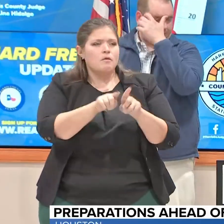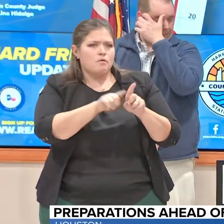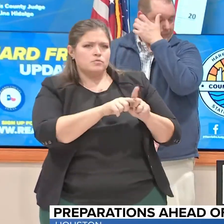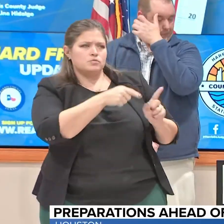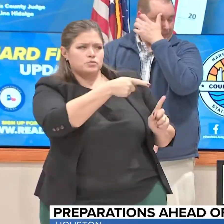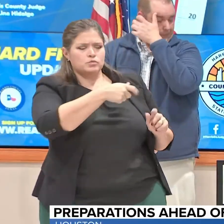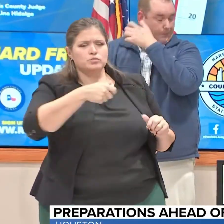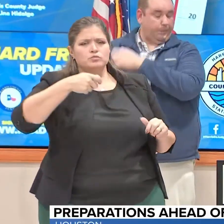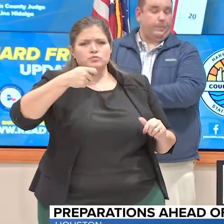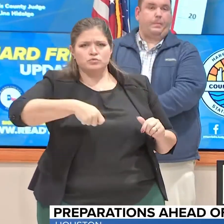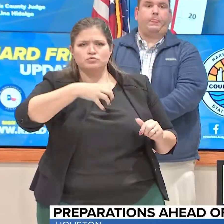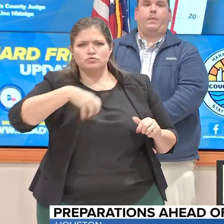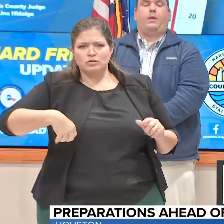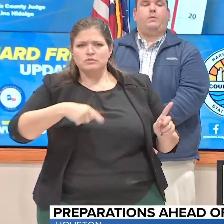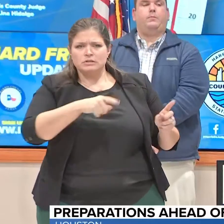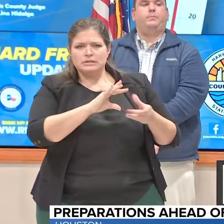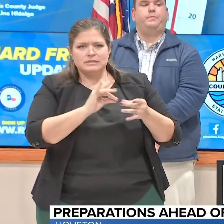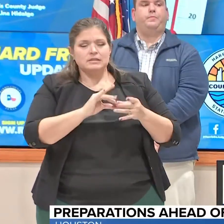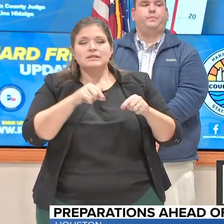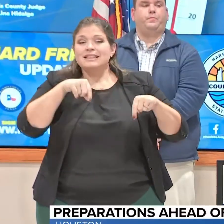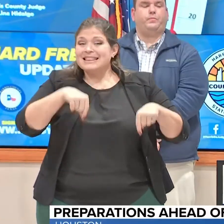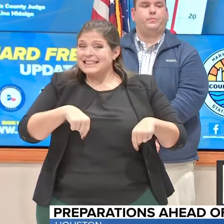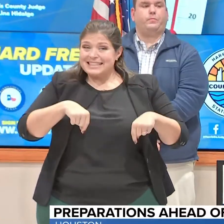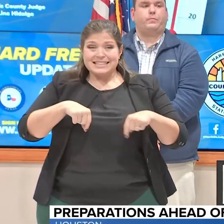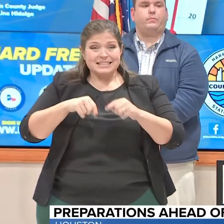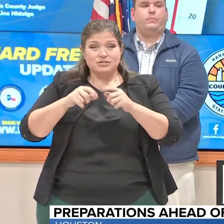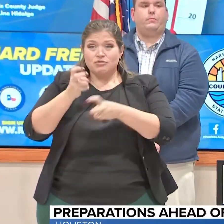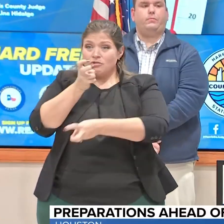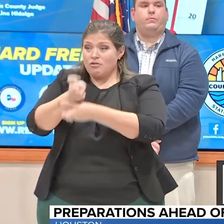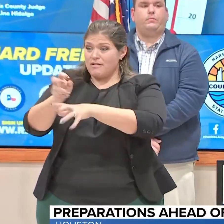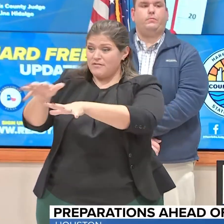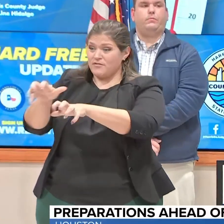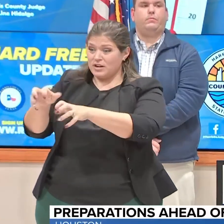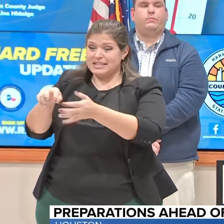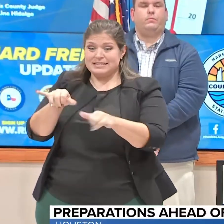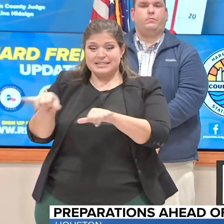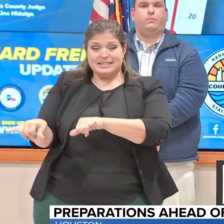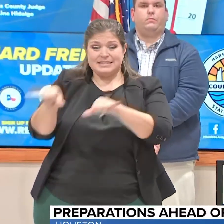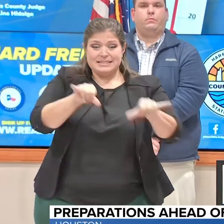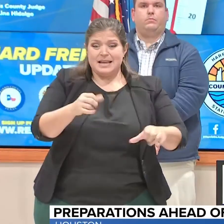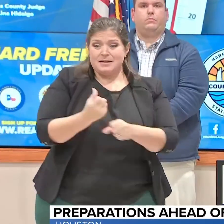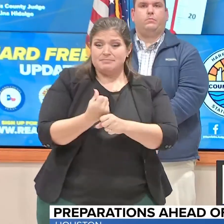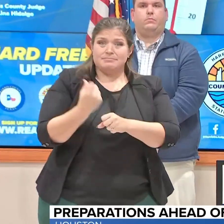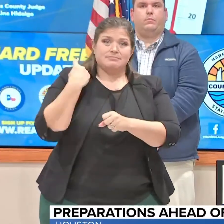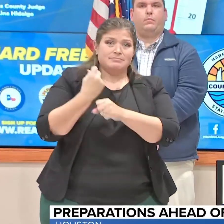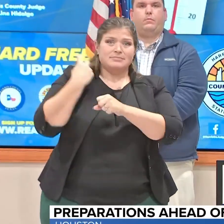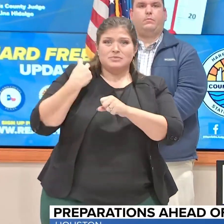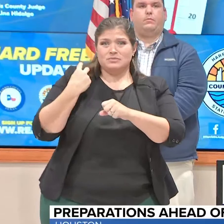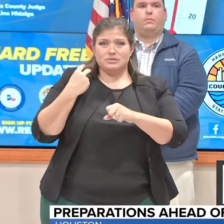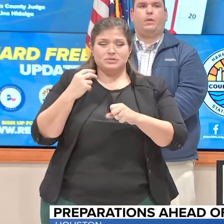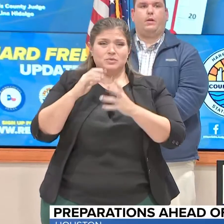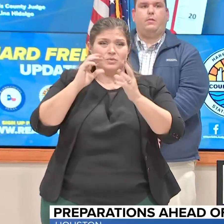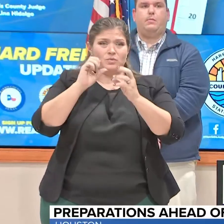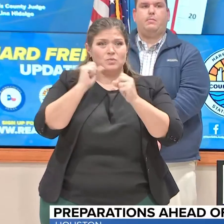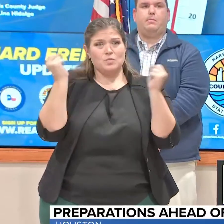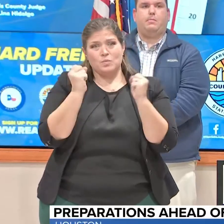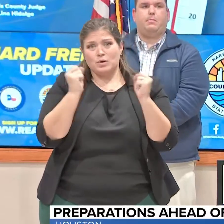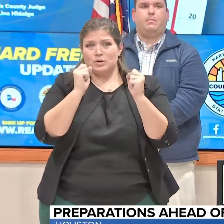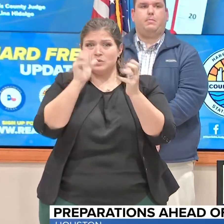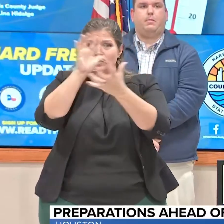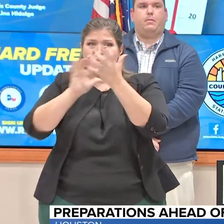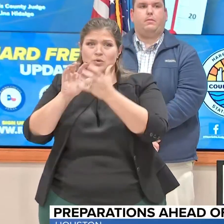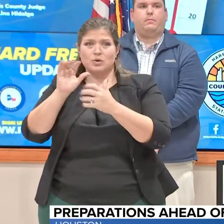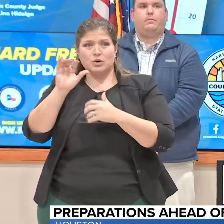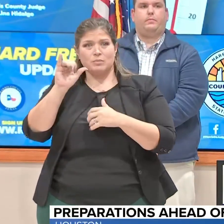judge said. This is not Winter Storm Uri. Okay, this is not Winter Storm Uri. But at the same time, we're talking about a hard